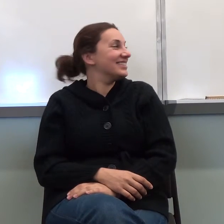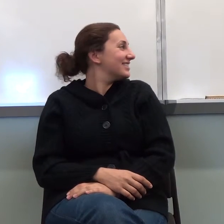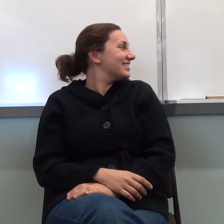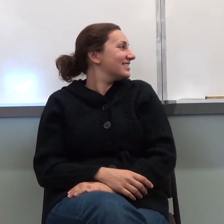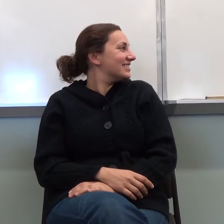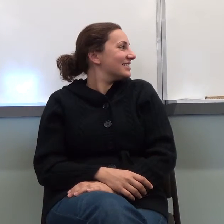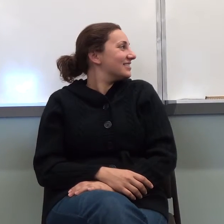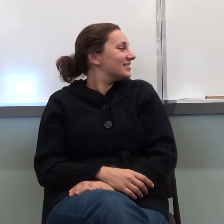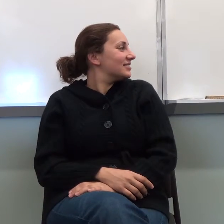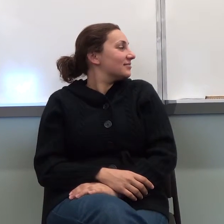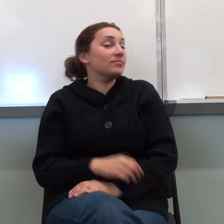Any others?